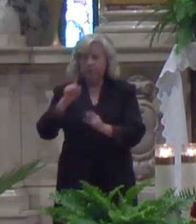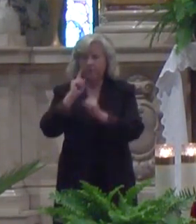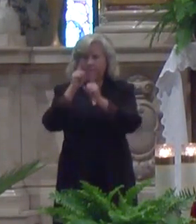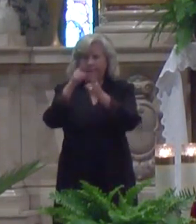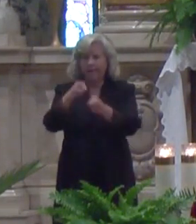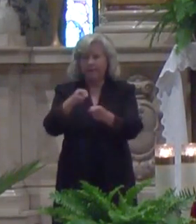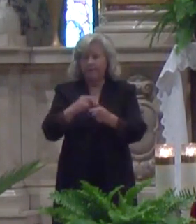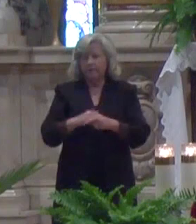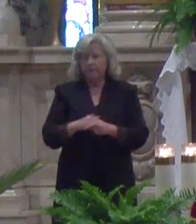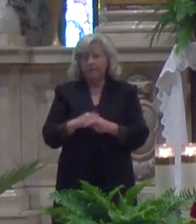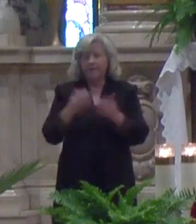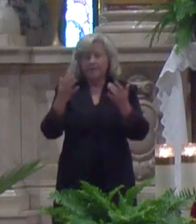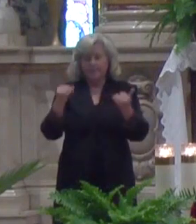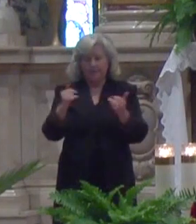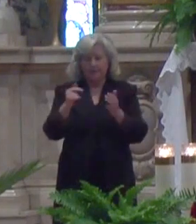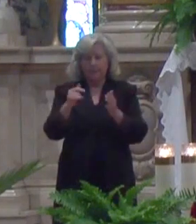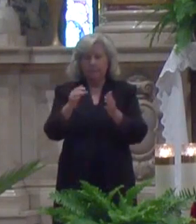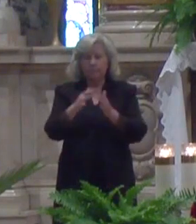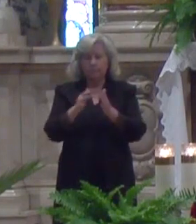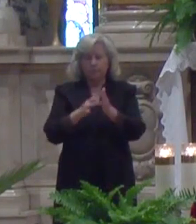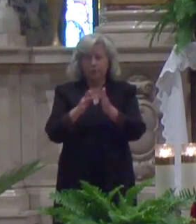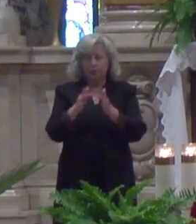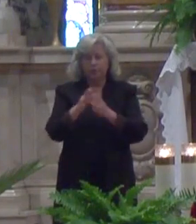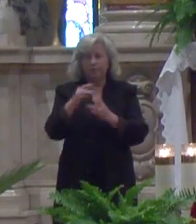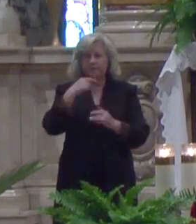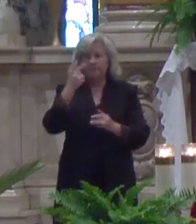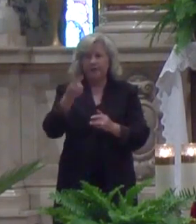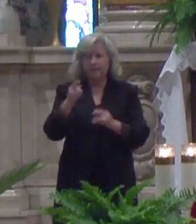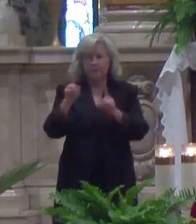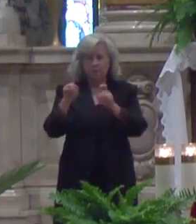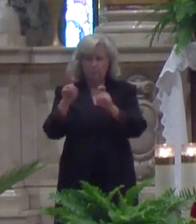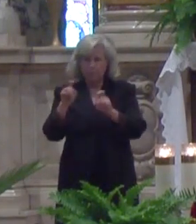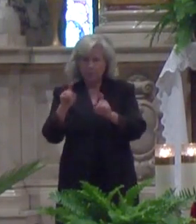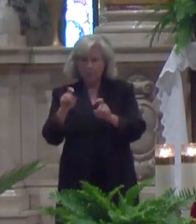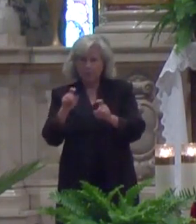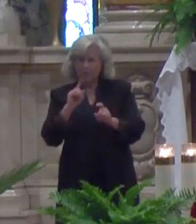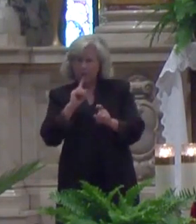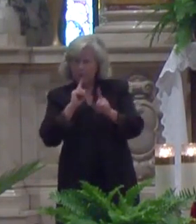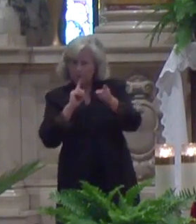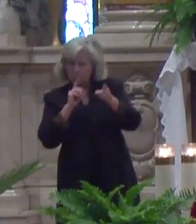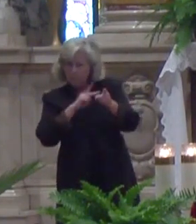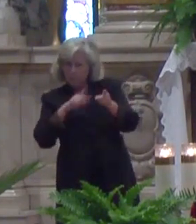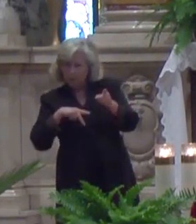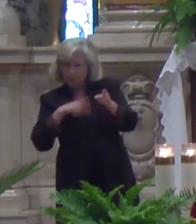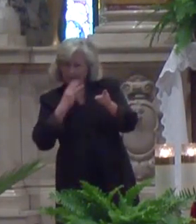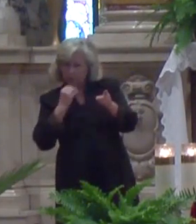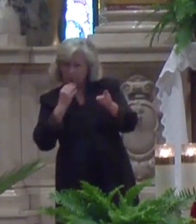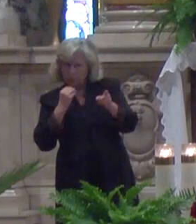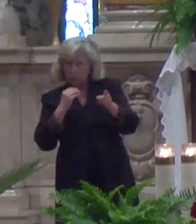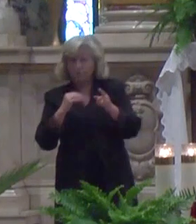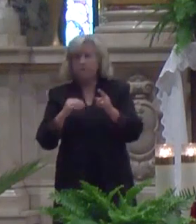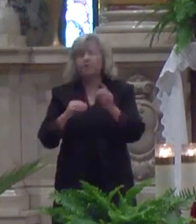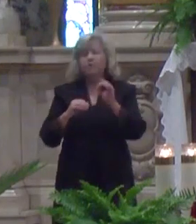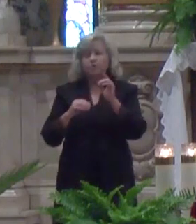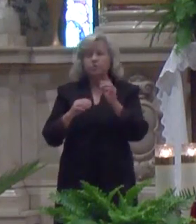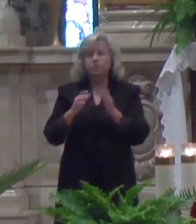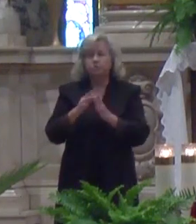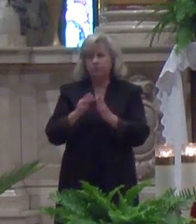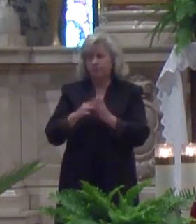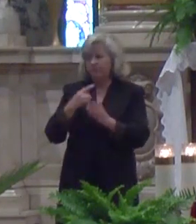Now Jesus stood before the governor, and he questioned him, "Are you the king of the Jews?" Jesus said, "You say